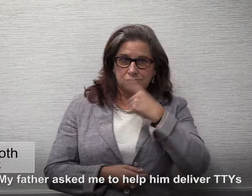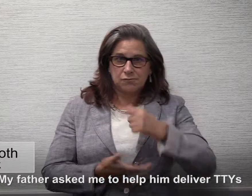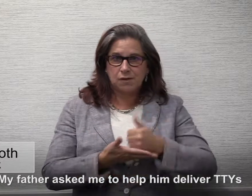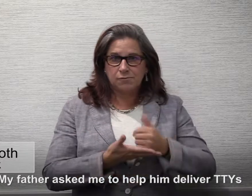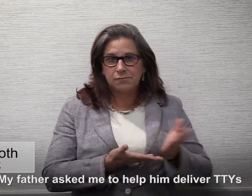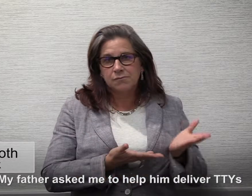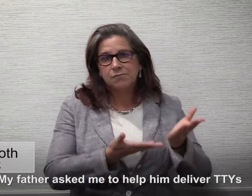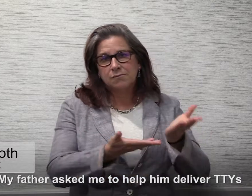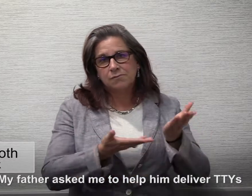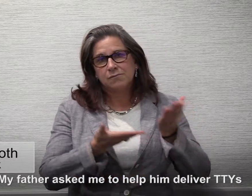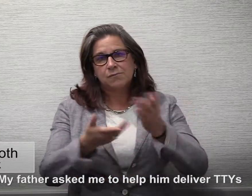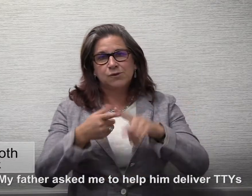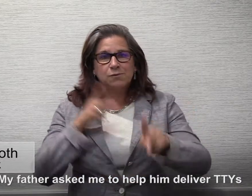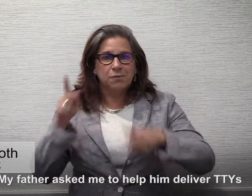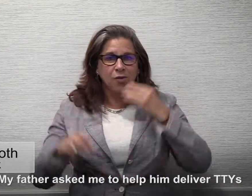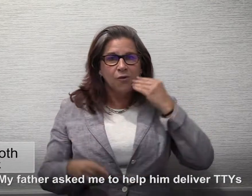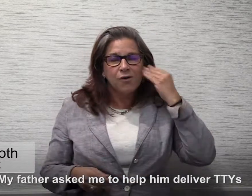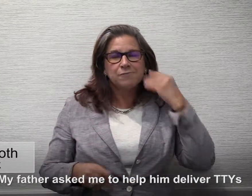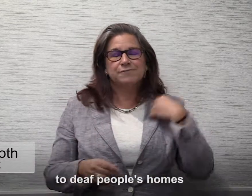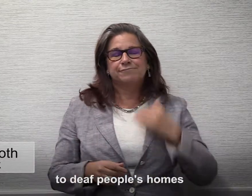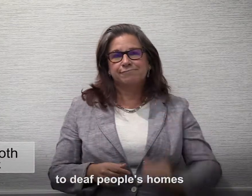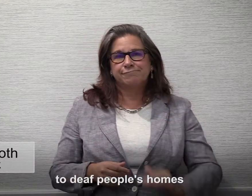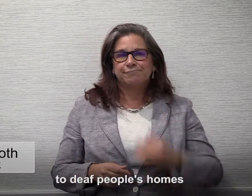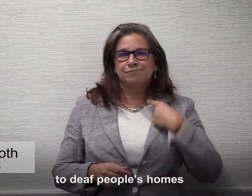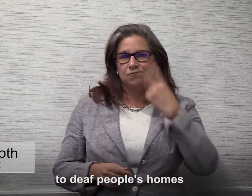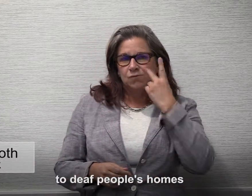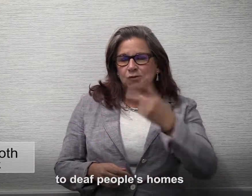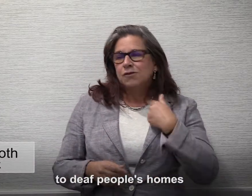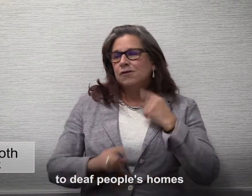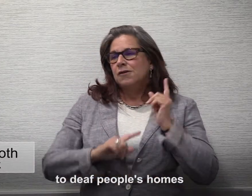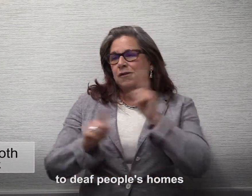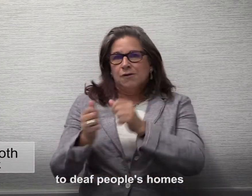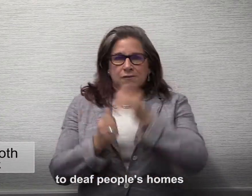him deliver TTYs to deaf people's homes at 7 a.m. to catch them.